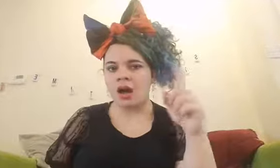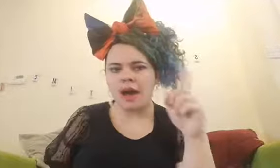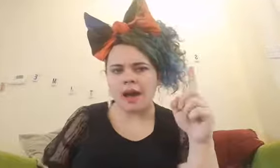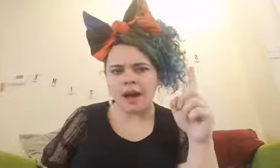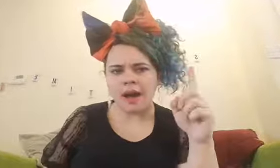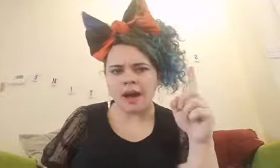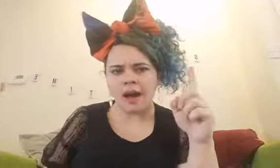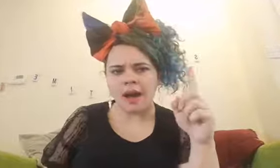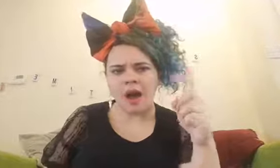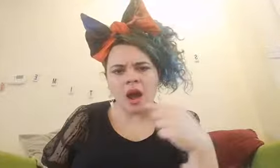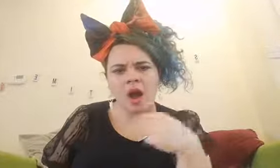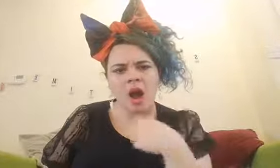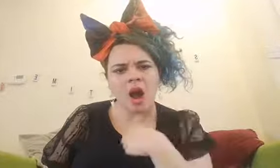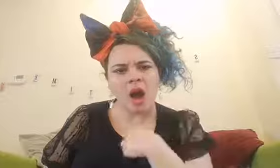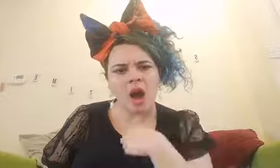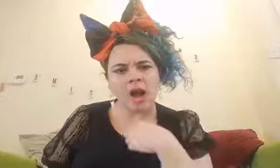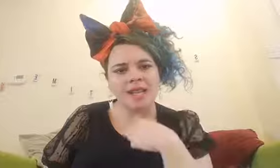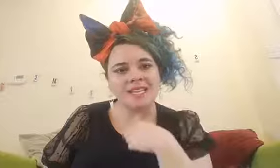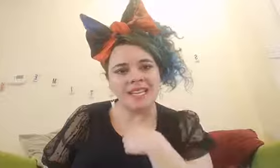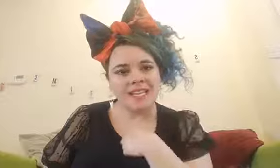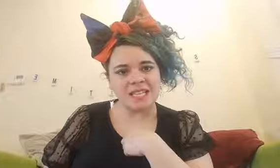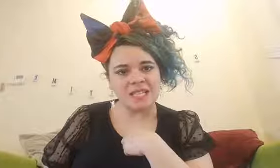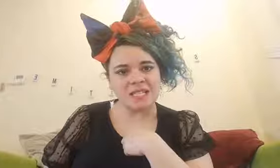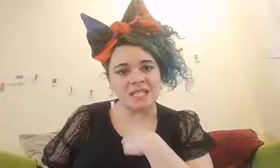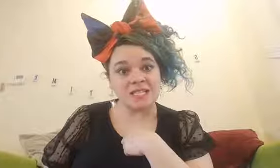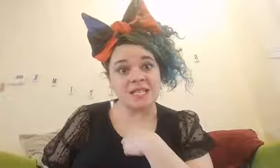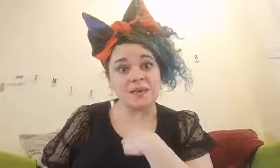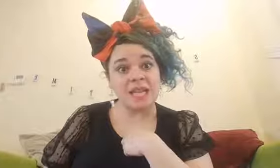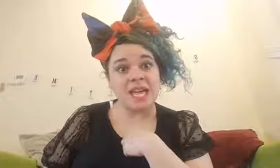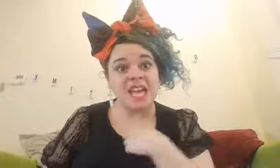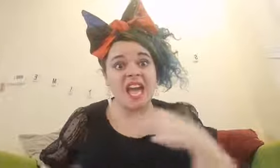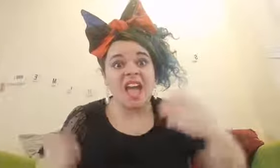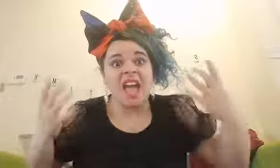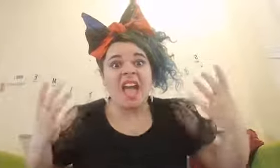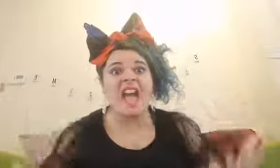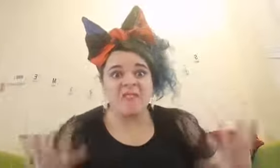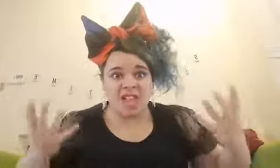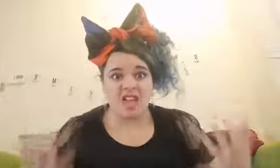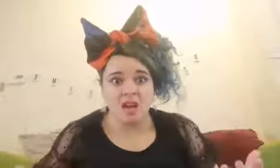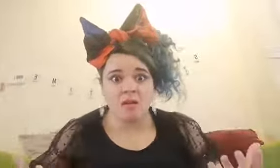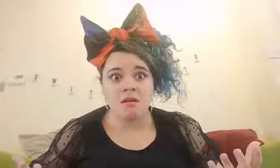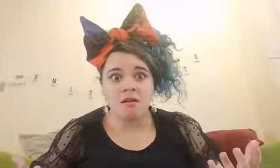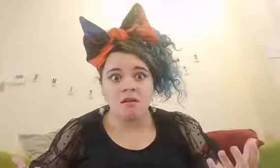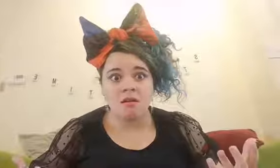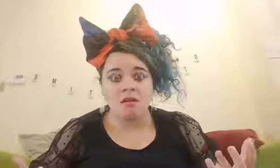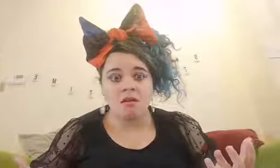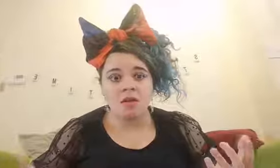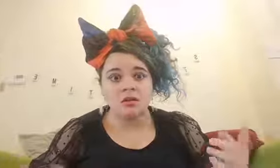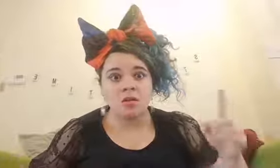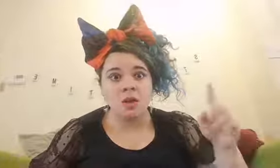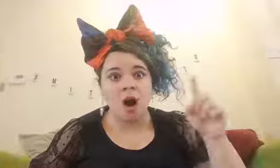Aha! I need to be heavy. So